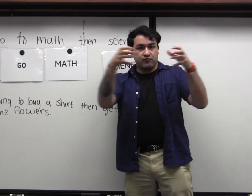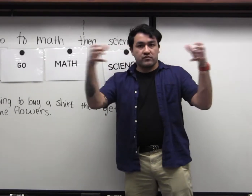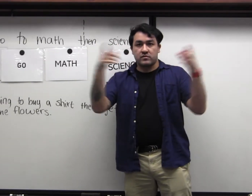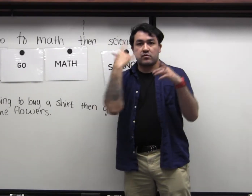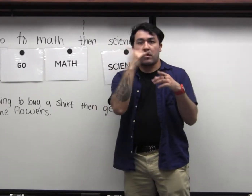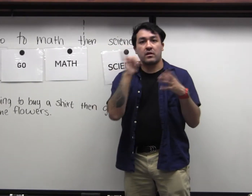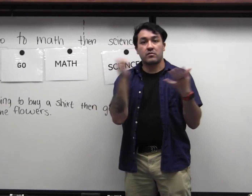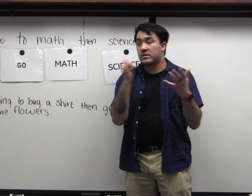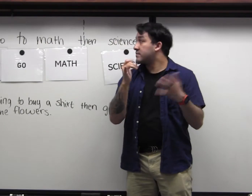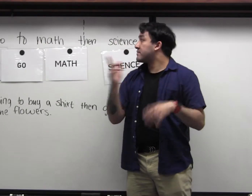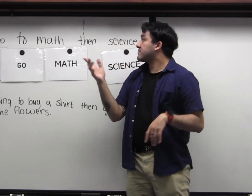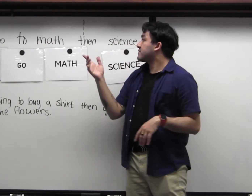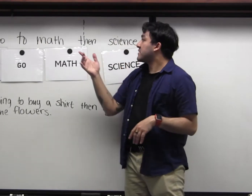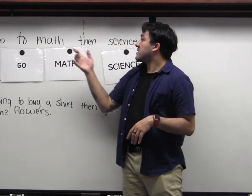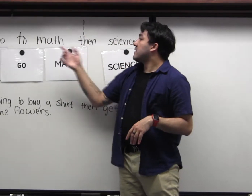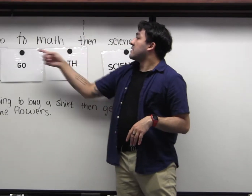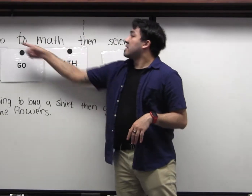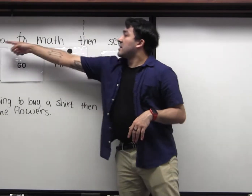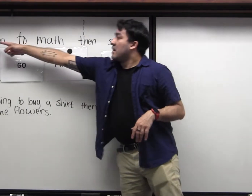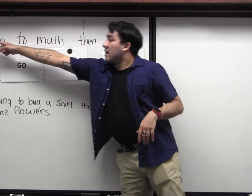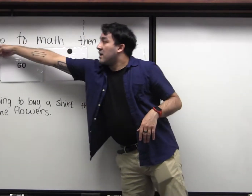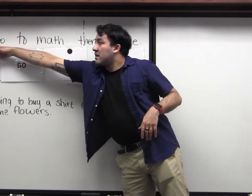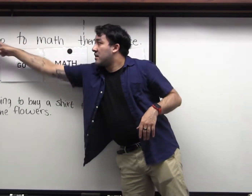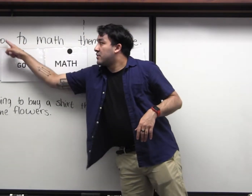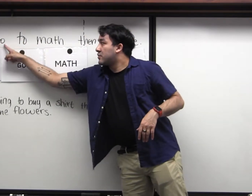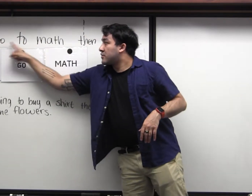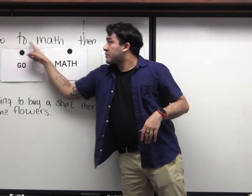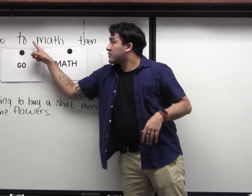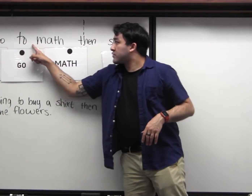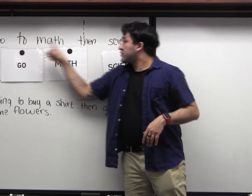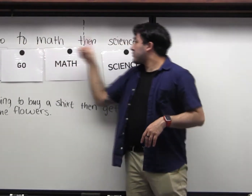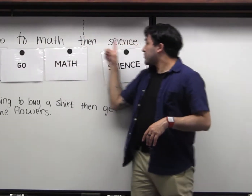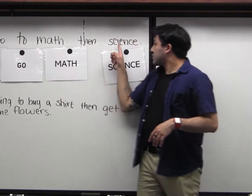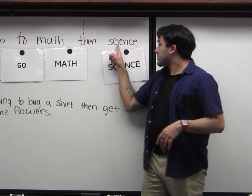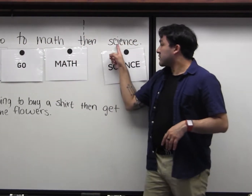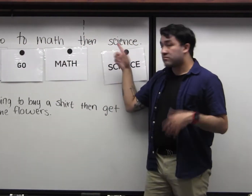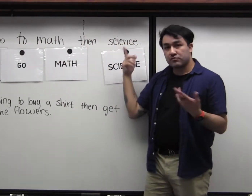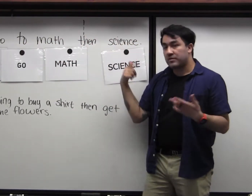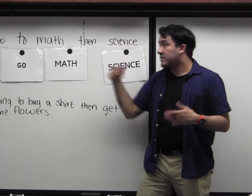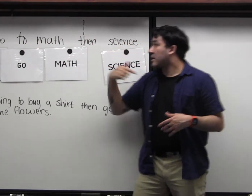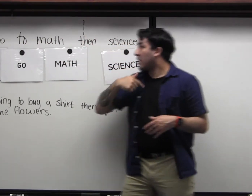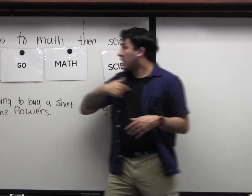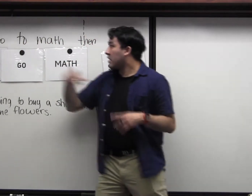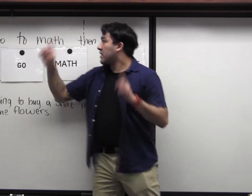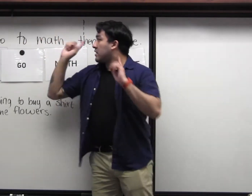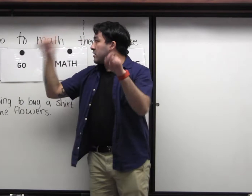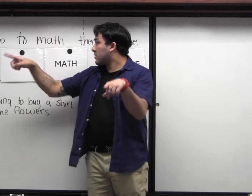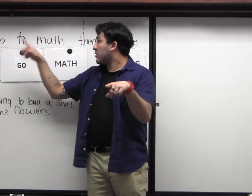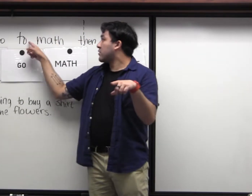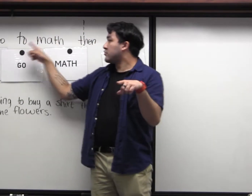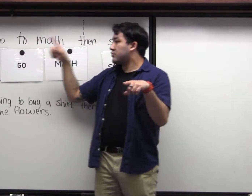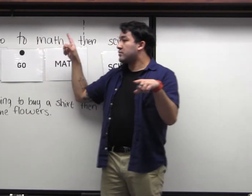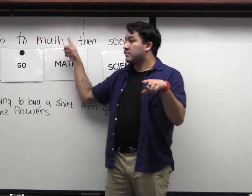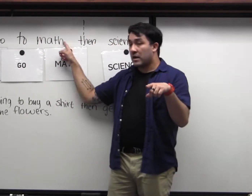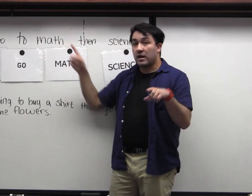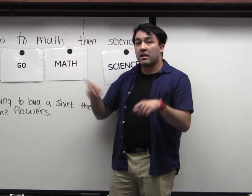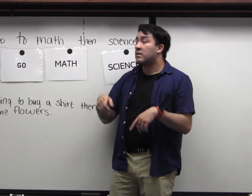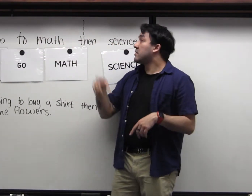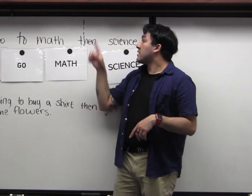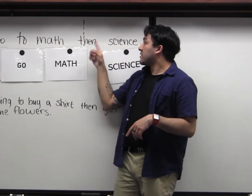kind of focus on one and then the next. And yeah, it does look like science is just a singular sentence, but we could actually add more to make a complete